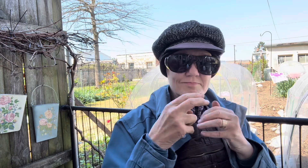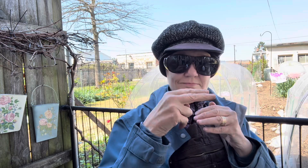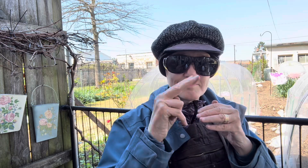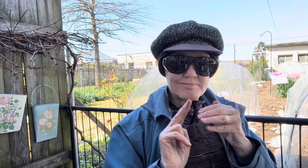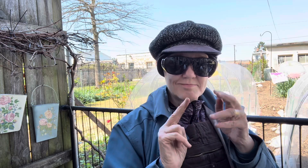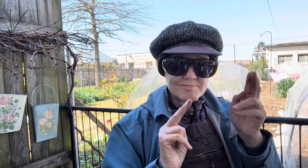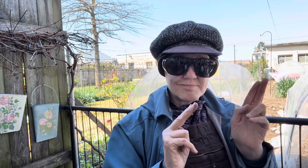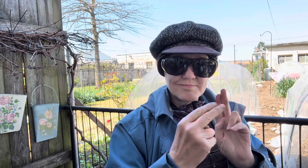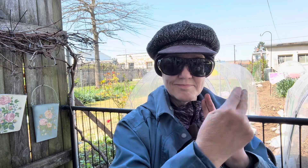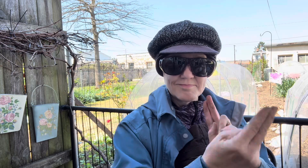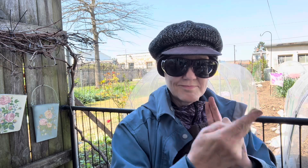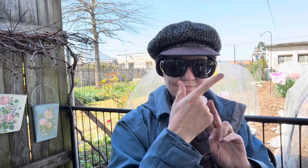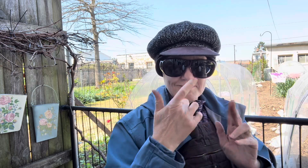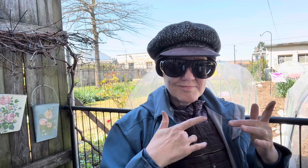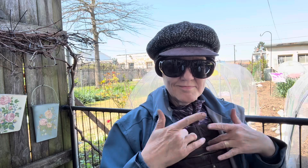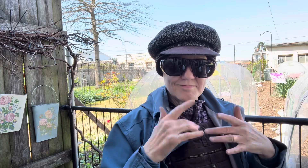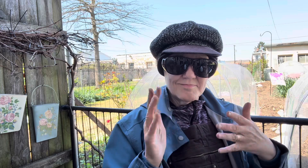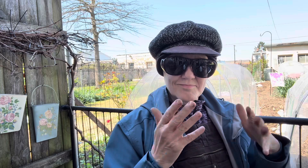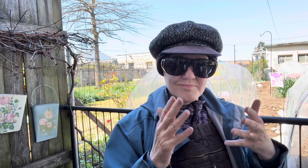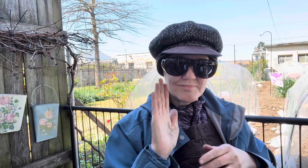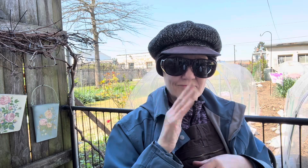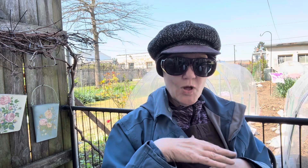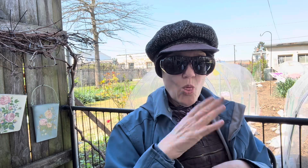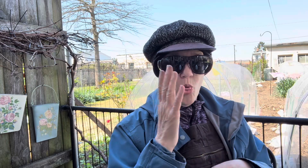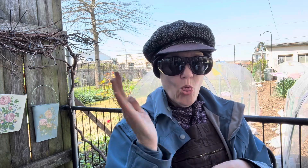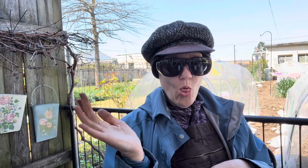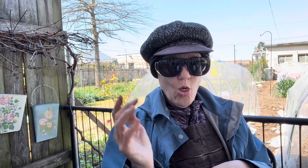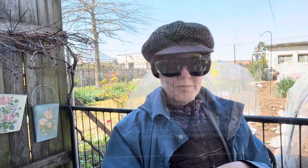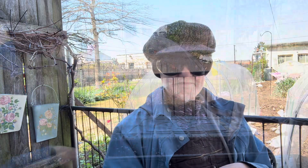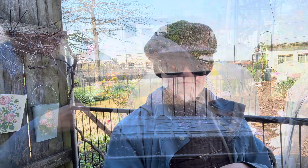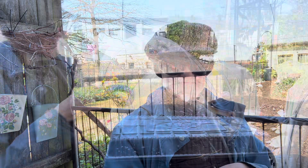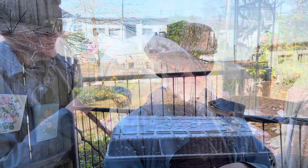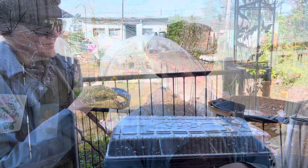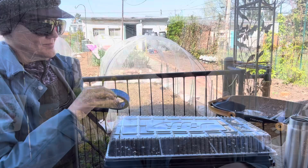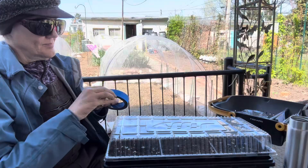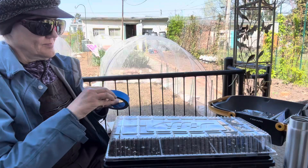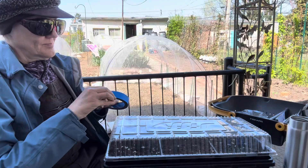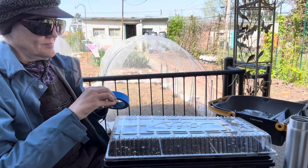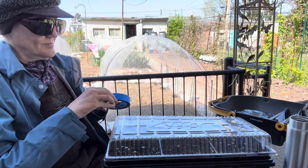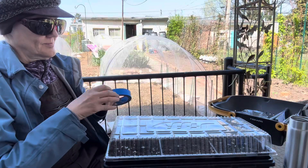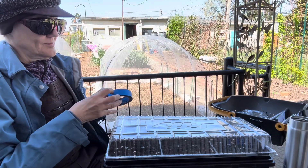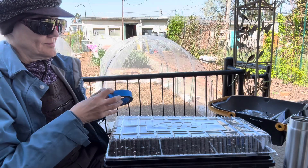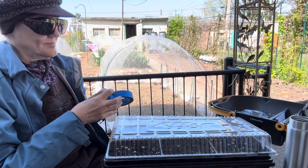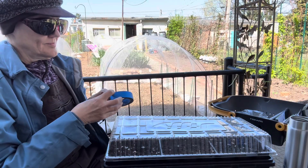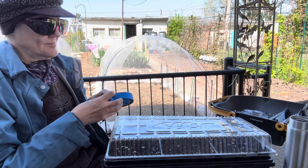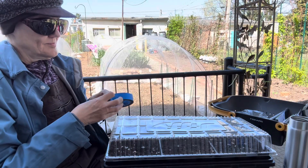The dome's going to hold the heat and the moisture, and it's on there pretty good, but I don't want the wind blowing it off, so I'm going to tape it down.